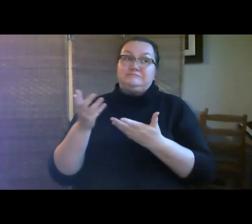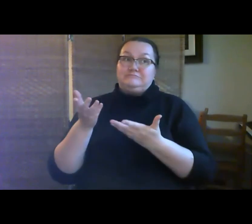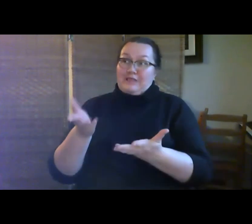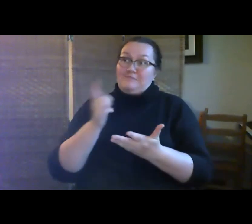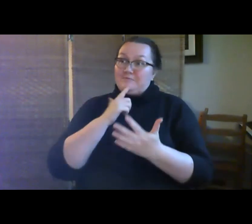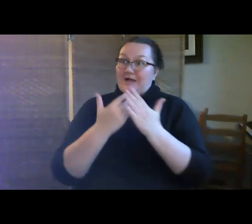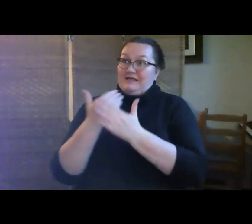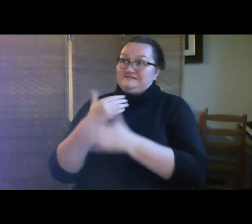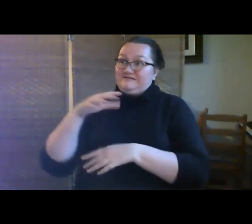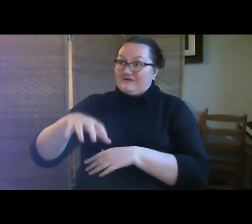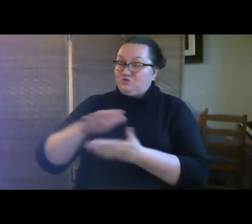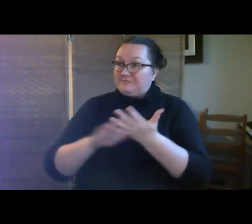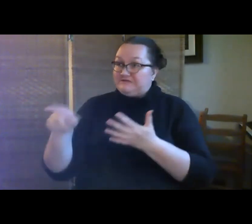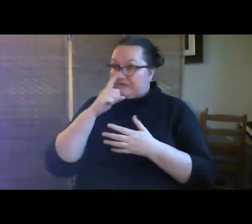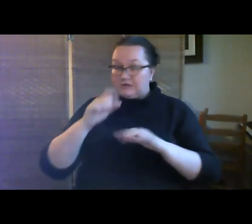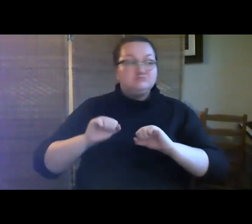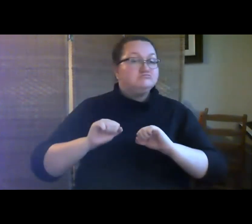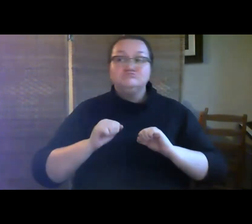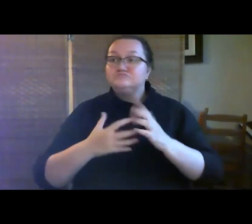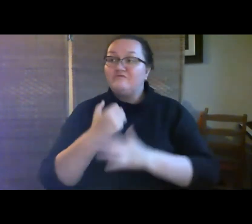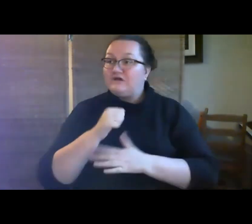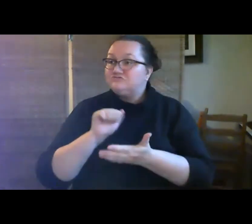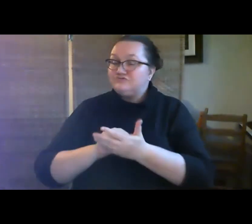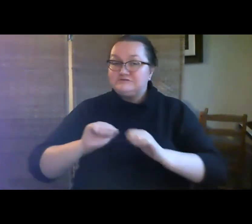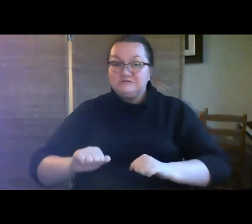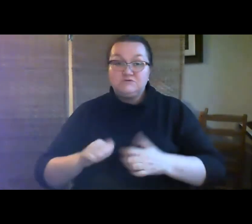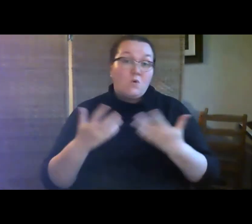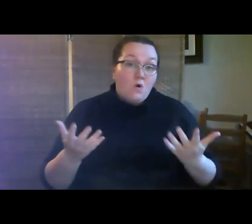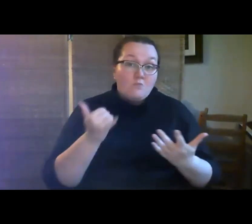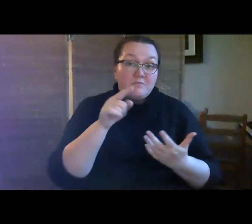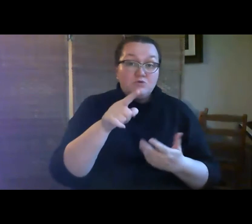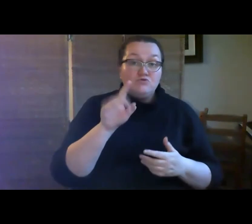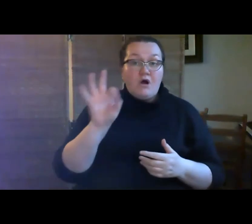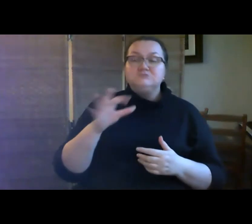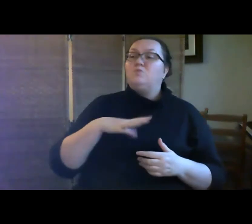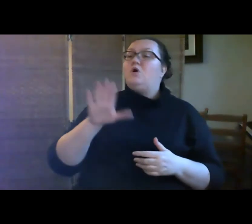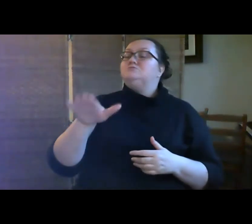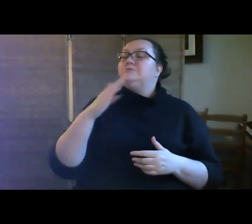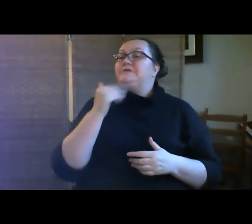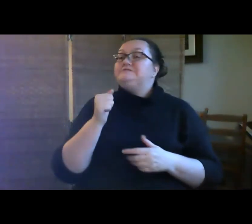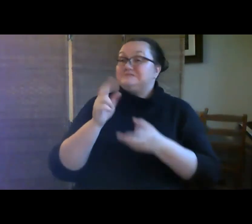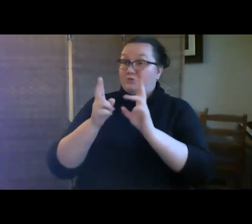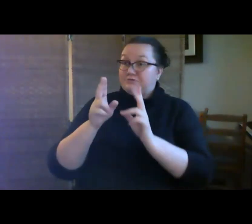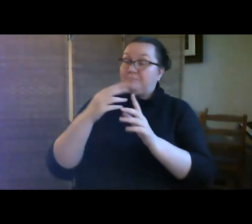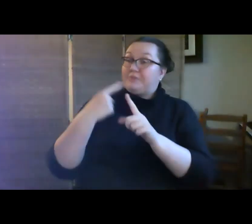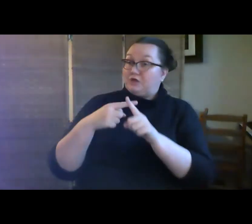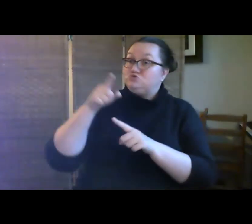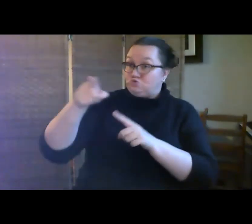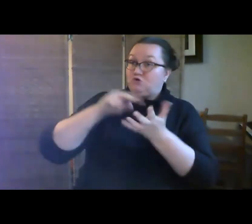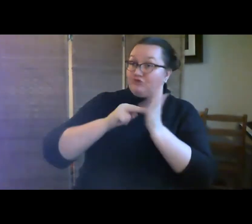Or that you require the show to be sign language interpreted and that this will be arranged and funded by the theatre.